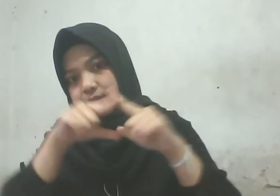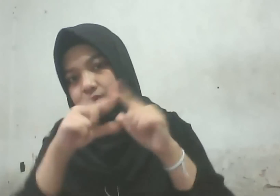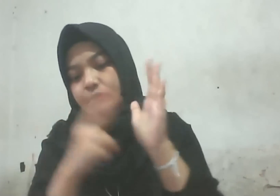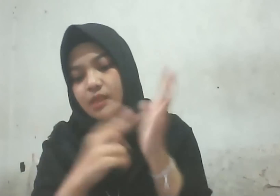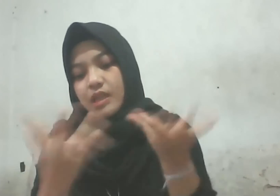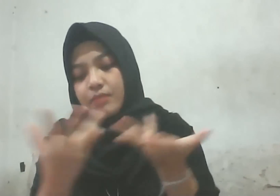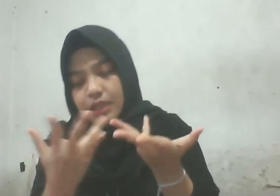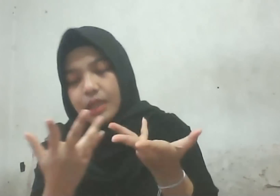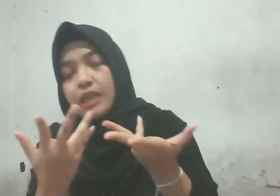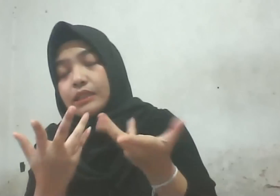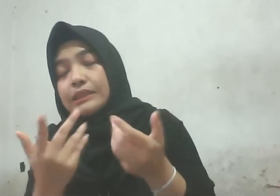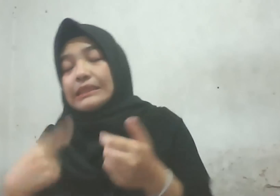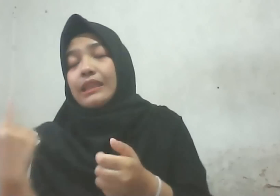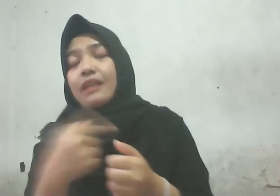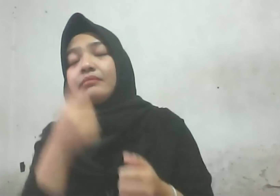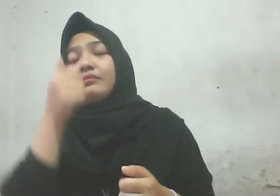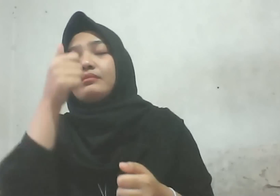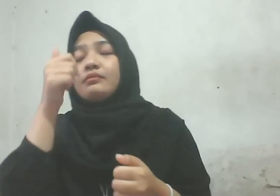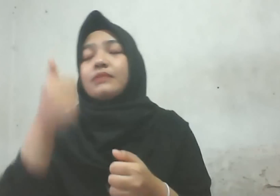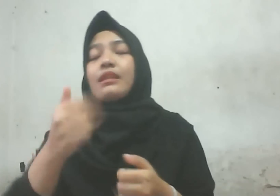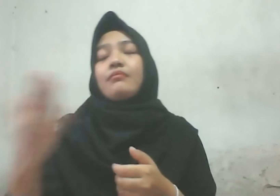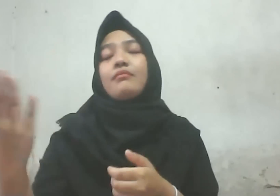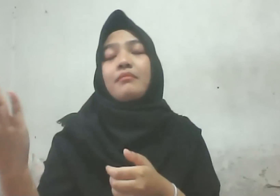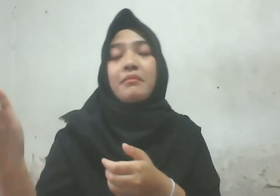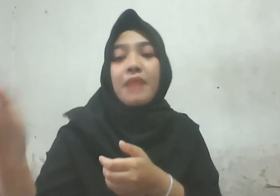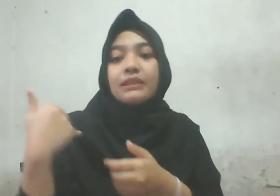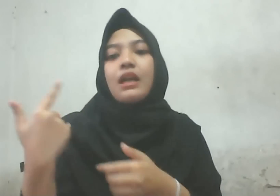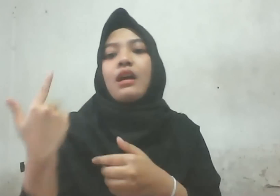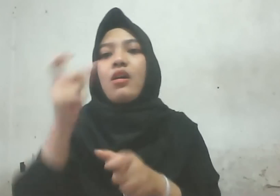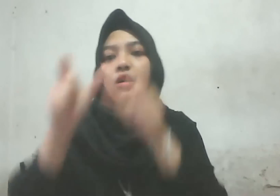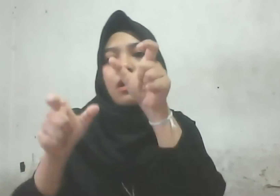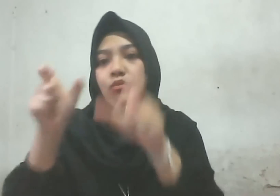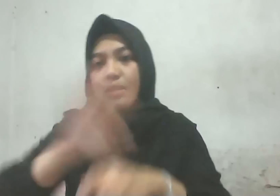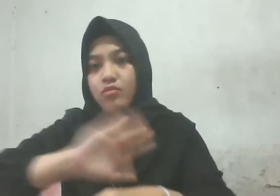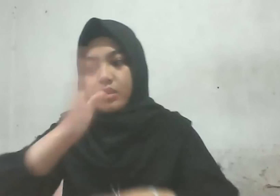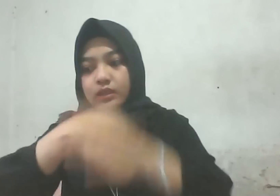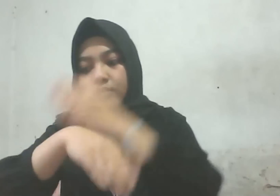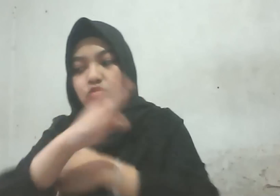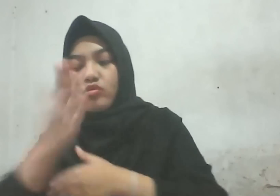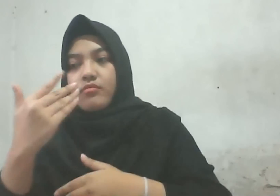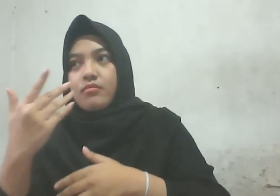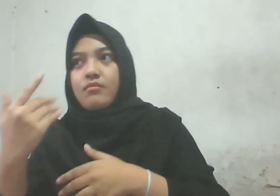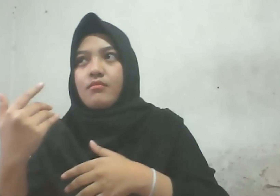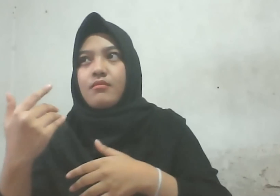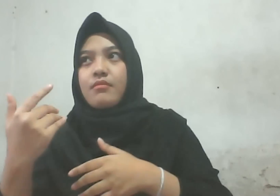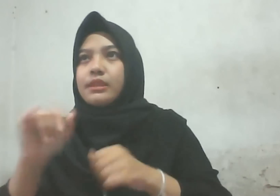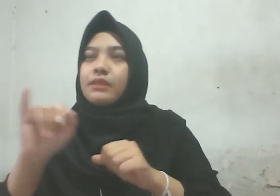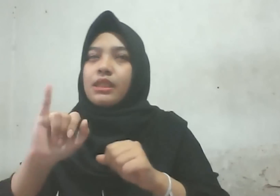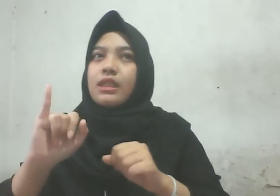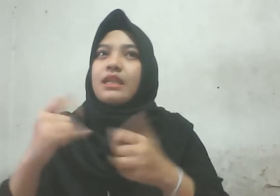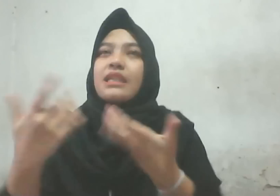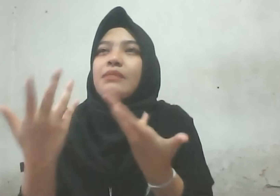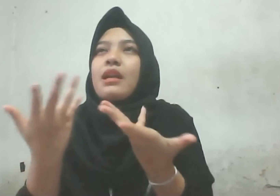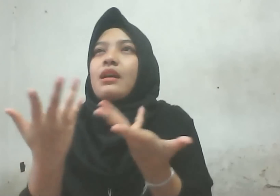people to task, to challenge them, to challenge their ideas, their